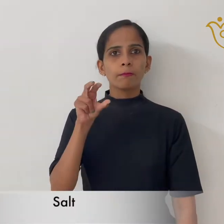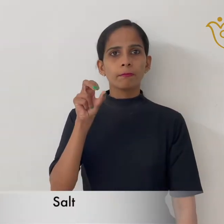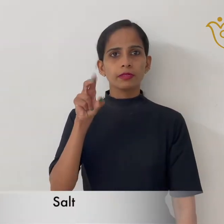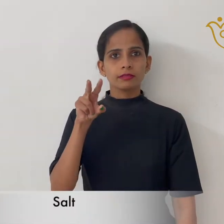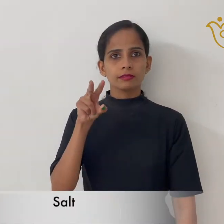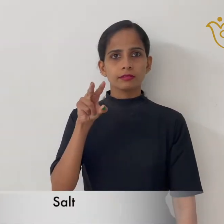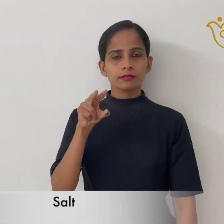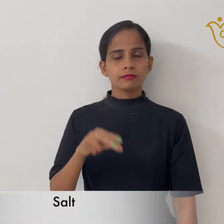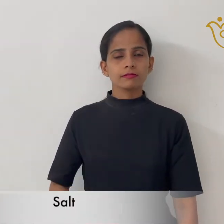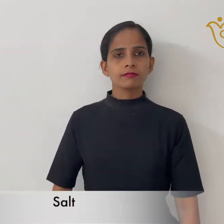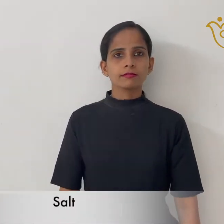Salt,